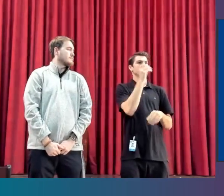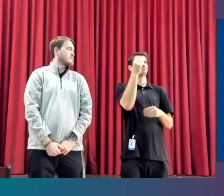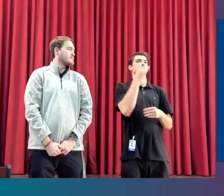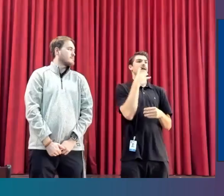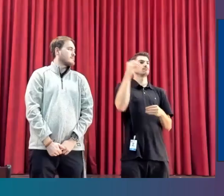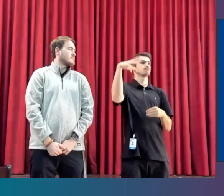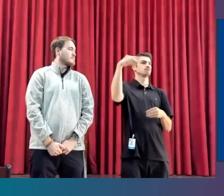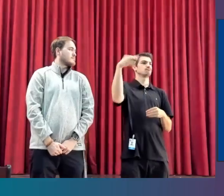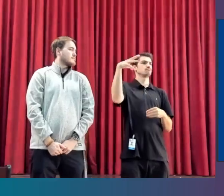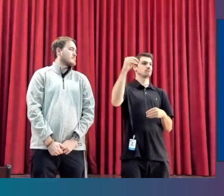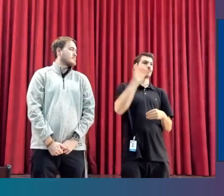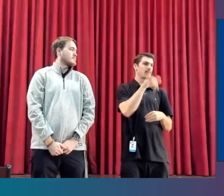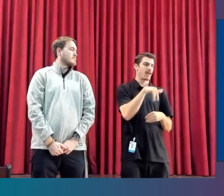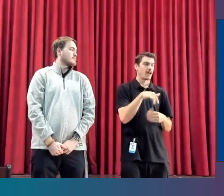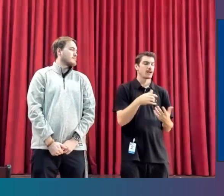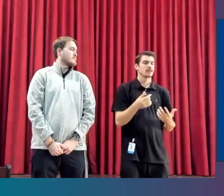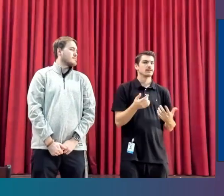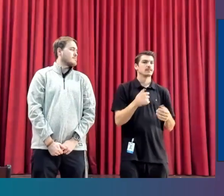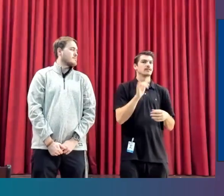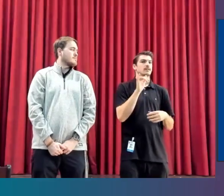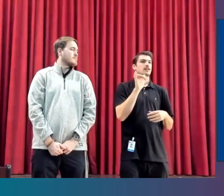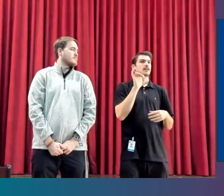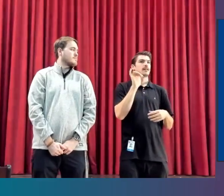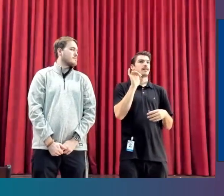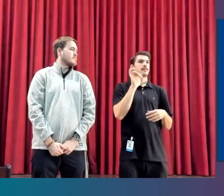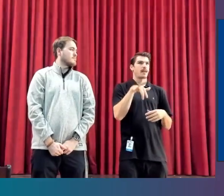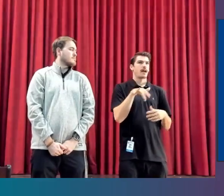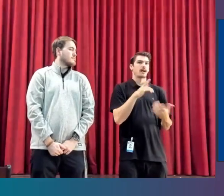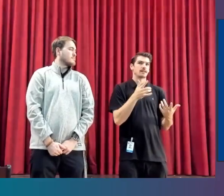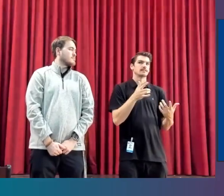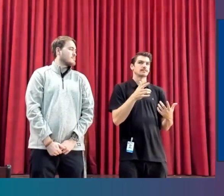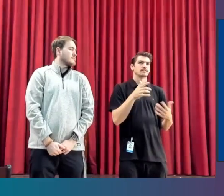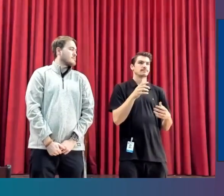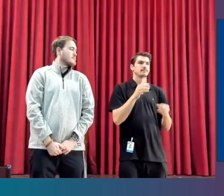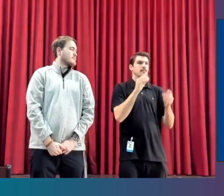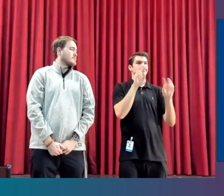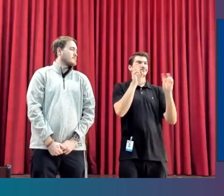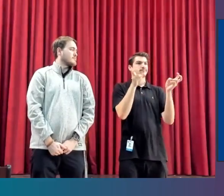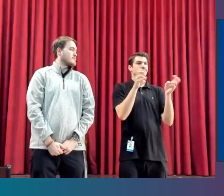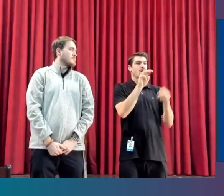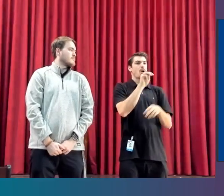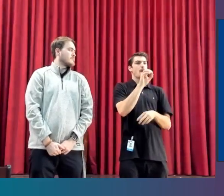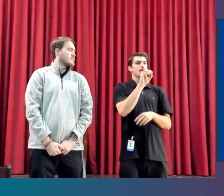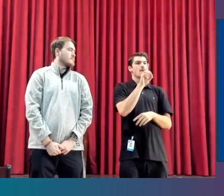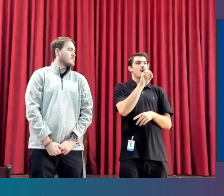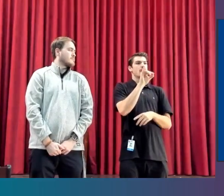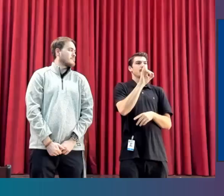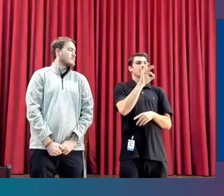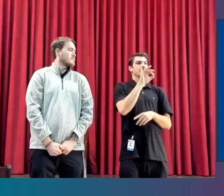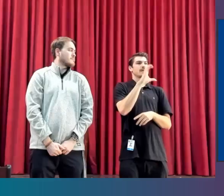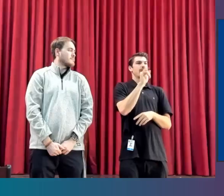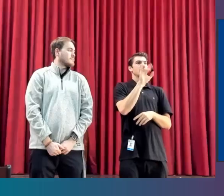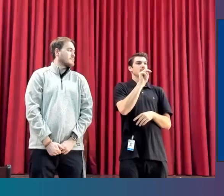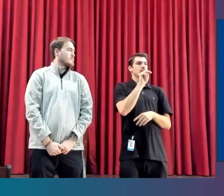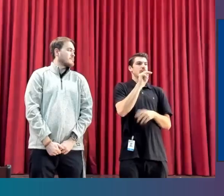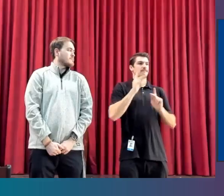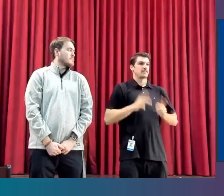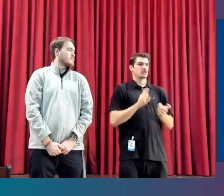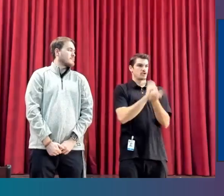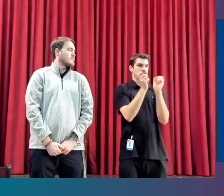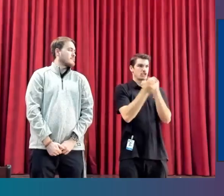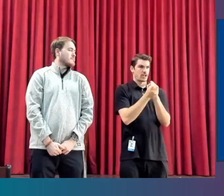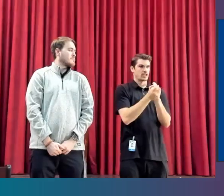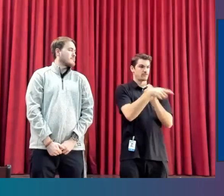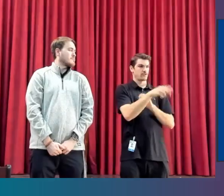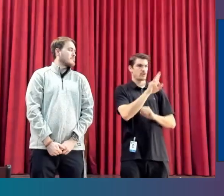that's flashing lights, that's actually a modification, okay? So it's a physical change to the unit or